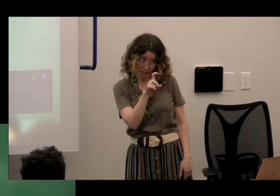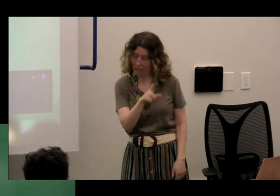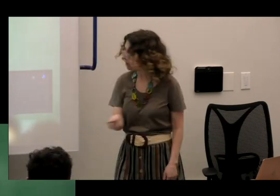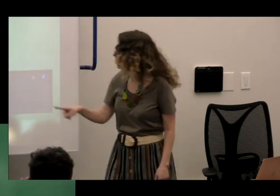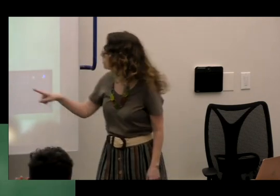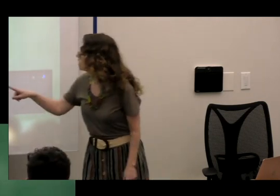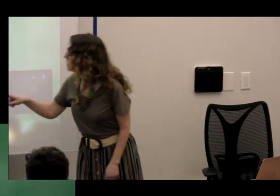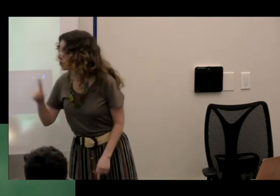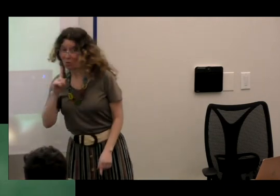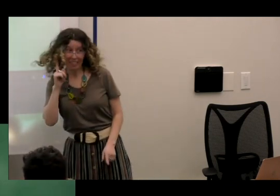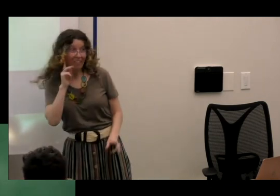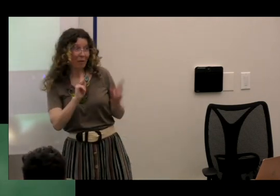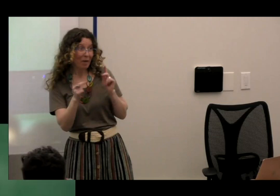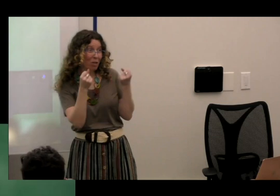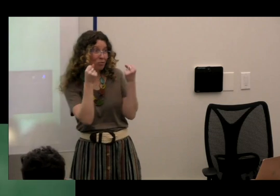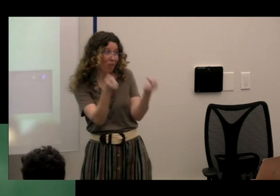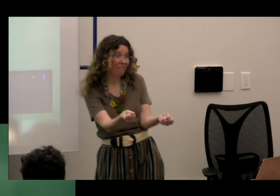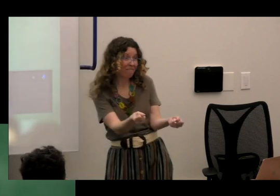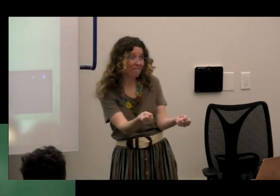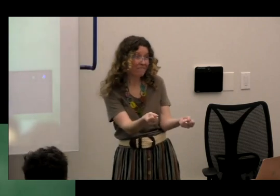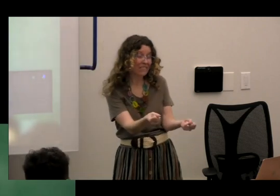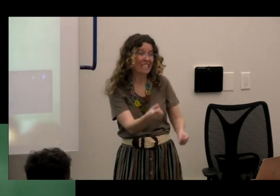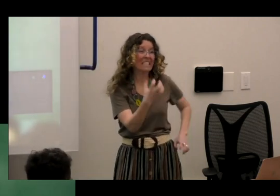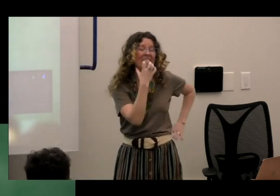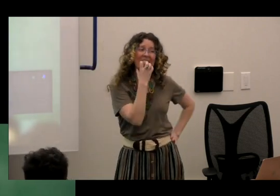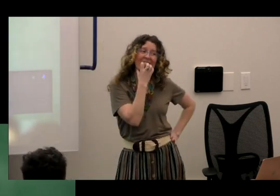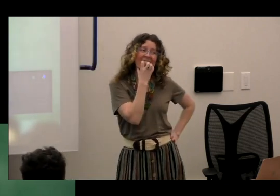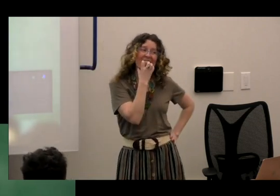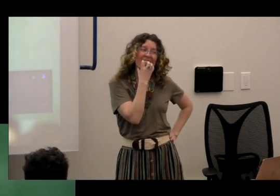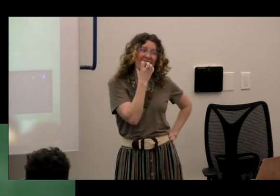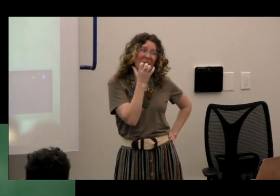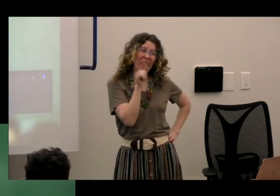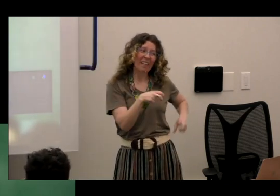Do deaf people listen to music? Do deaf people drive?